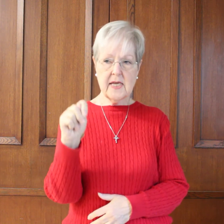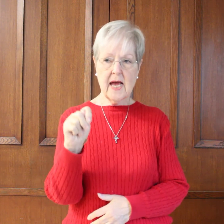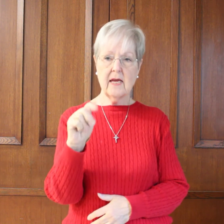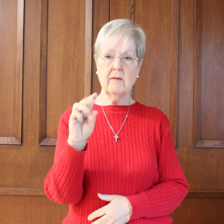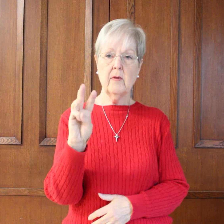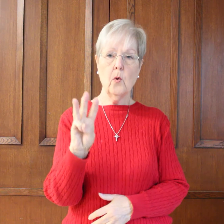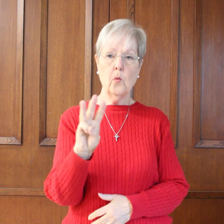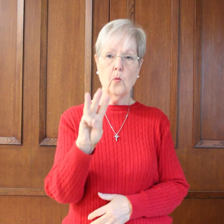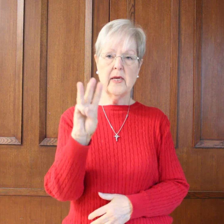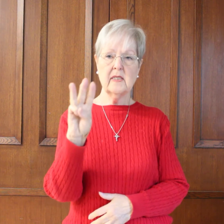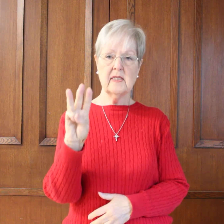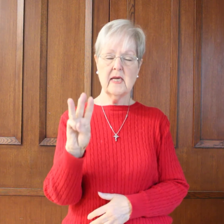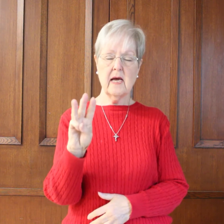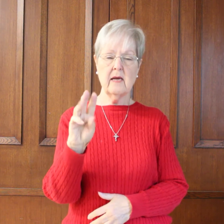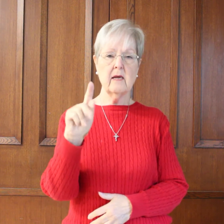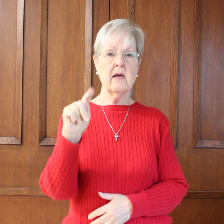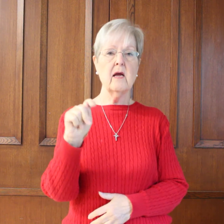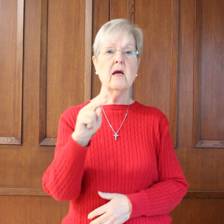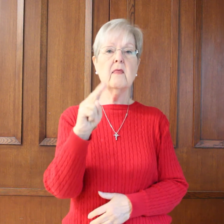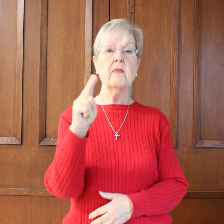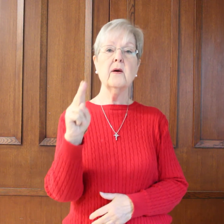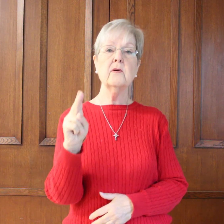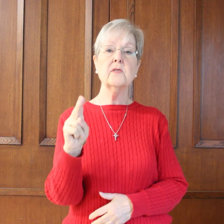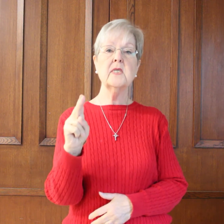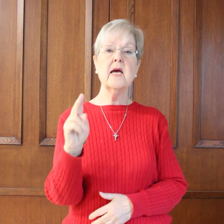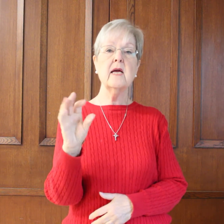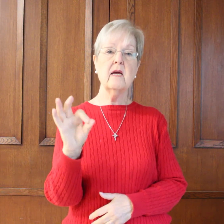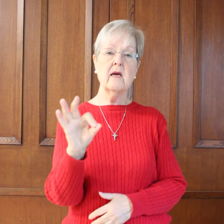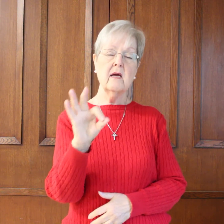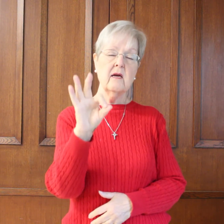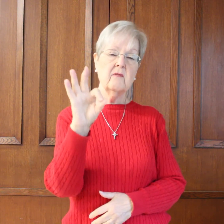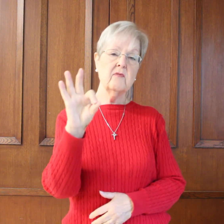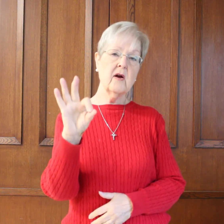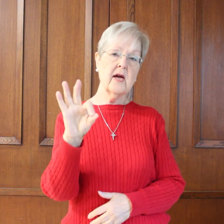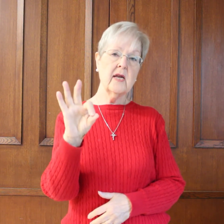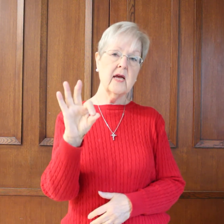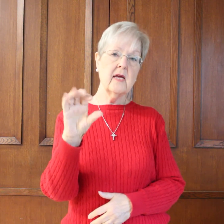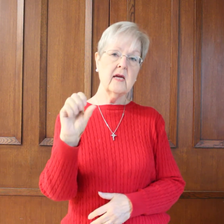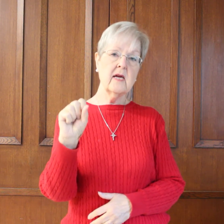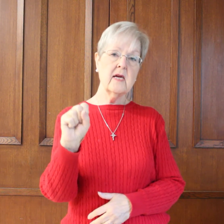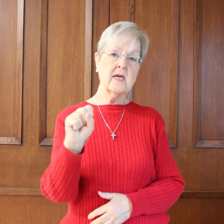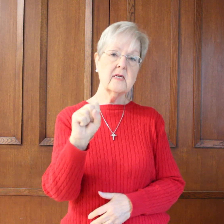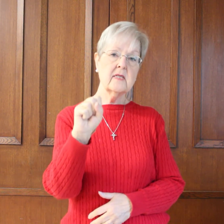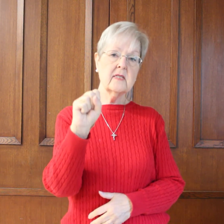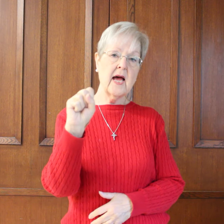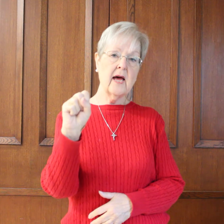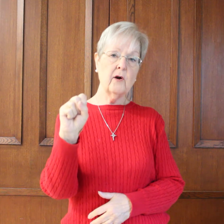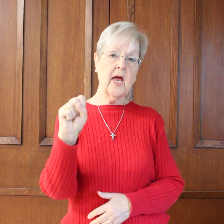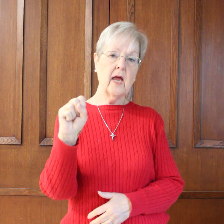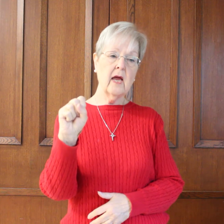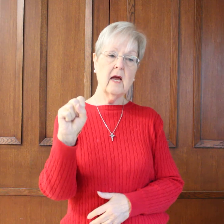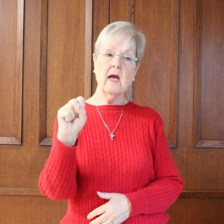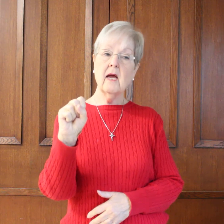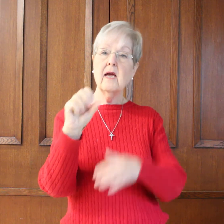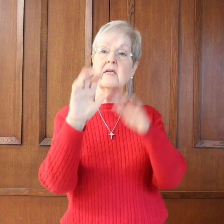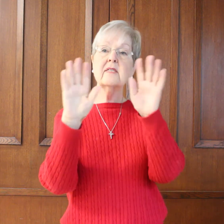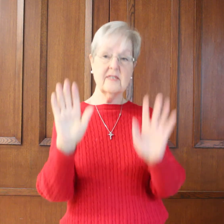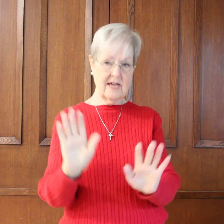Tuesday, Wednesday, Thursday, Friday, Saturday,